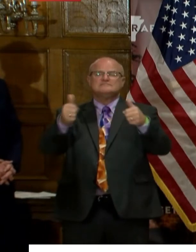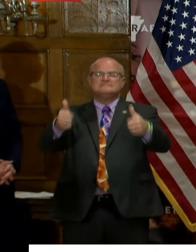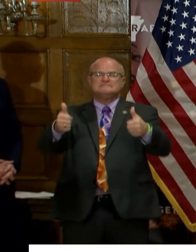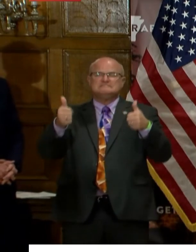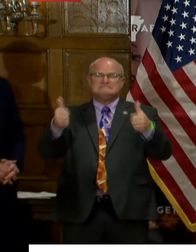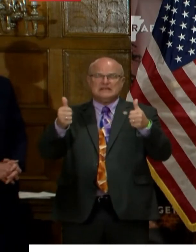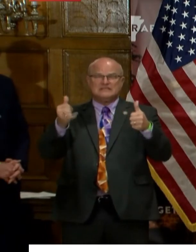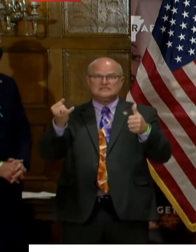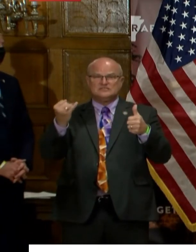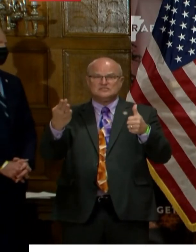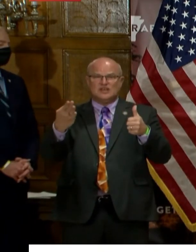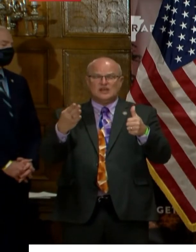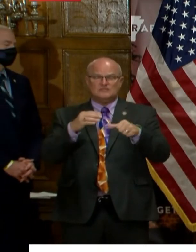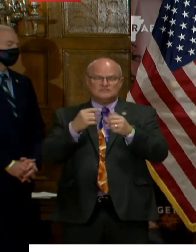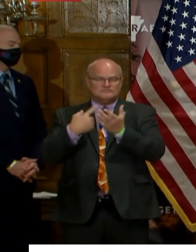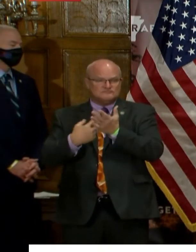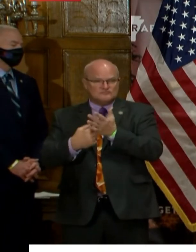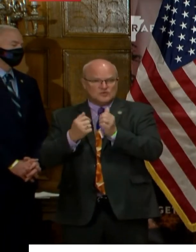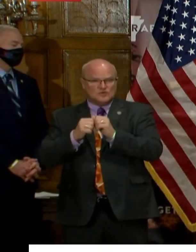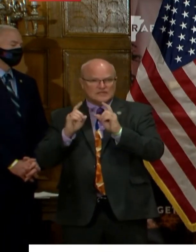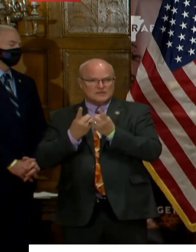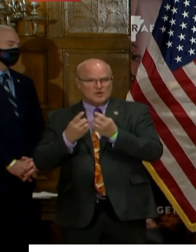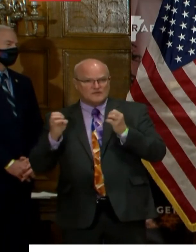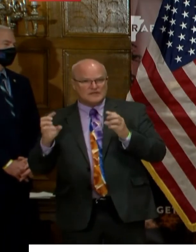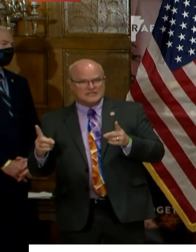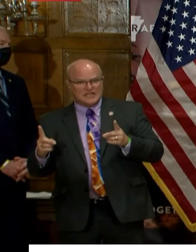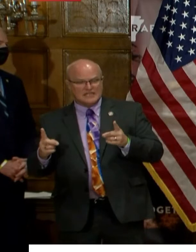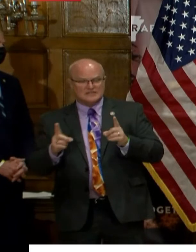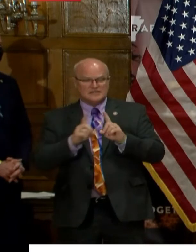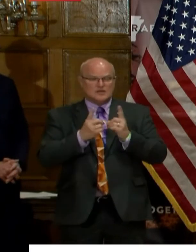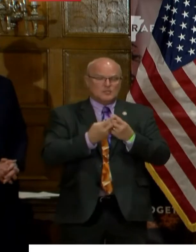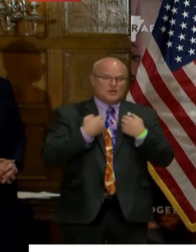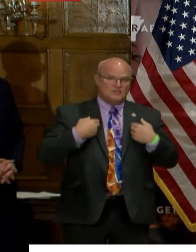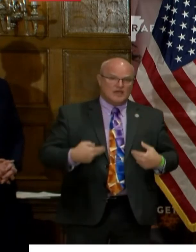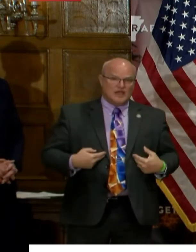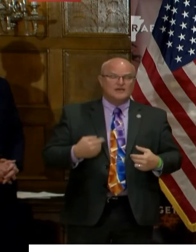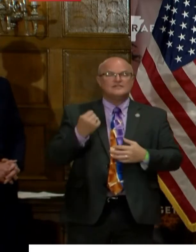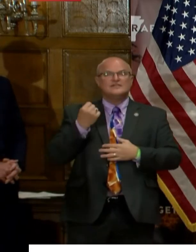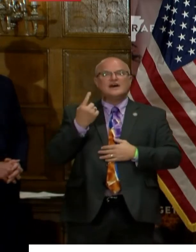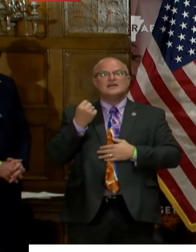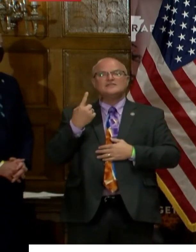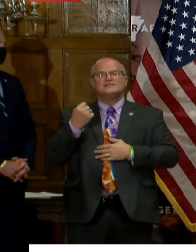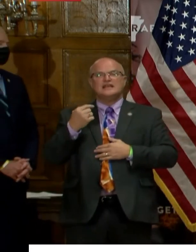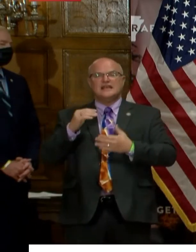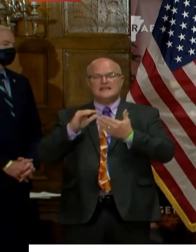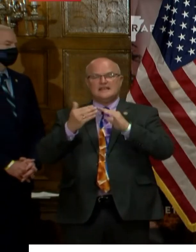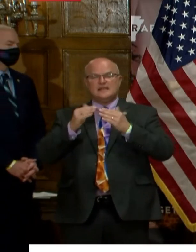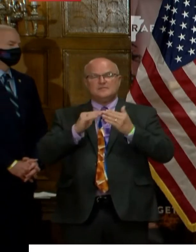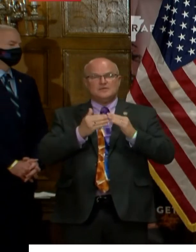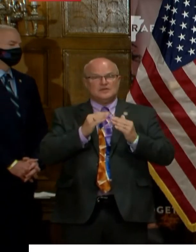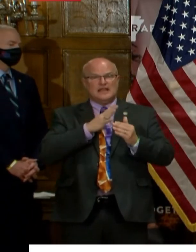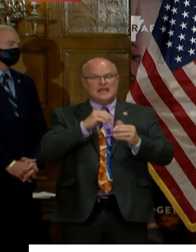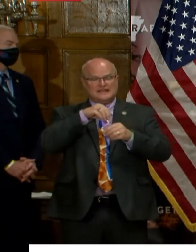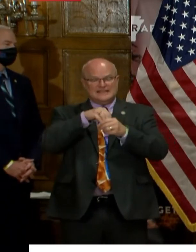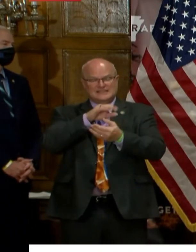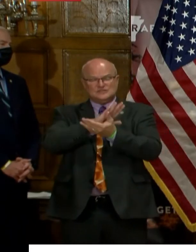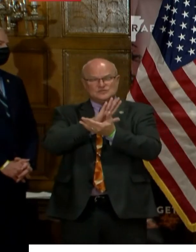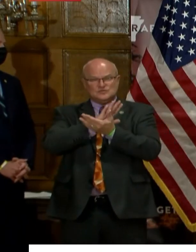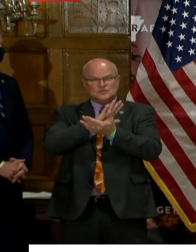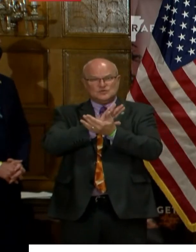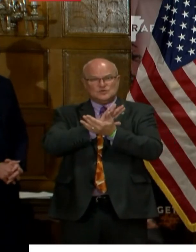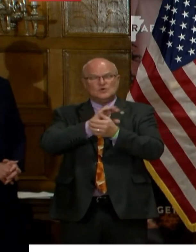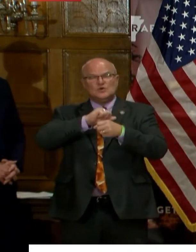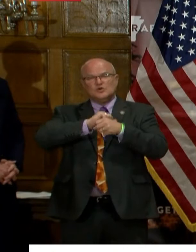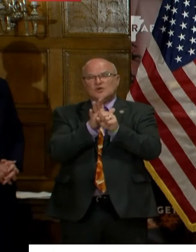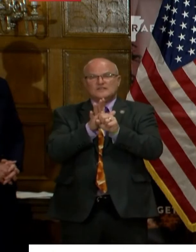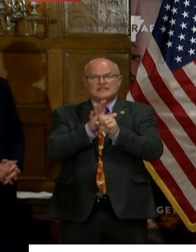job of consulting with the Department of Education and the Department of Health to understand their community and their in-school COVID-19